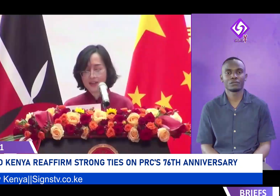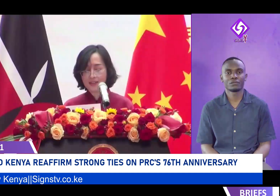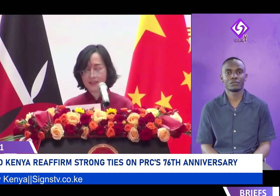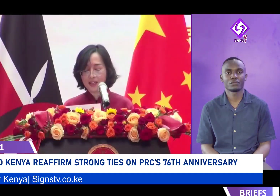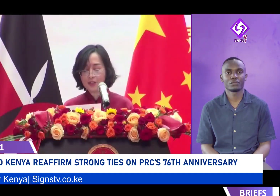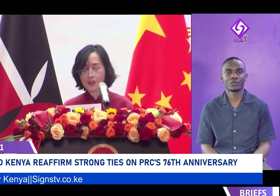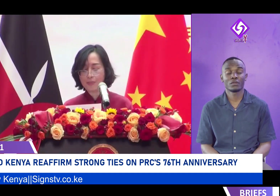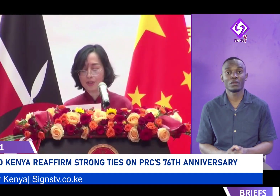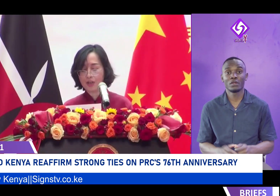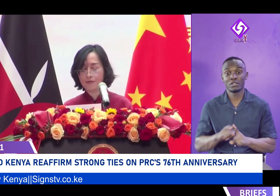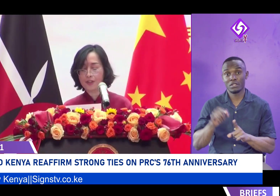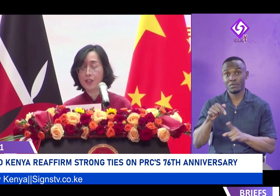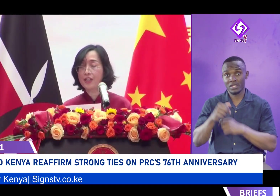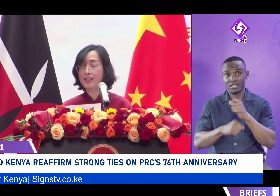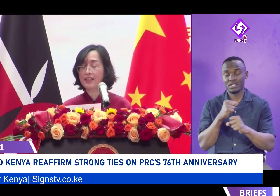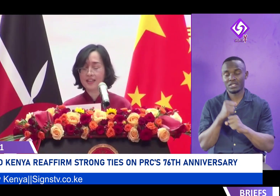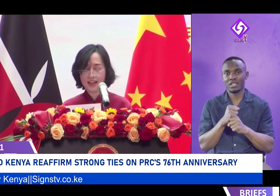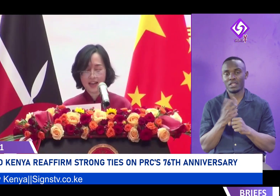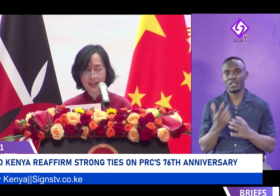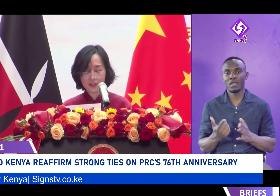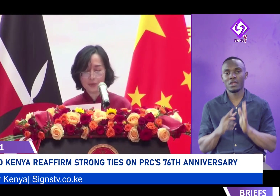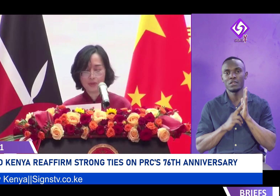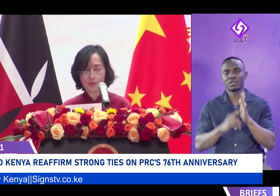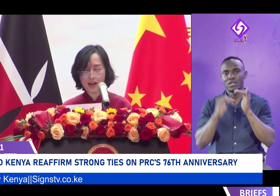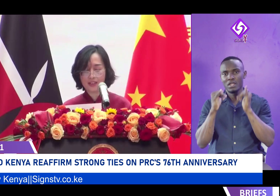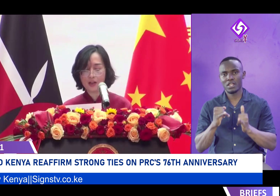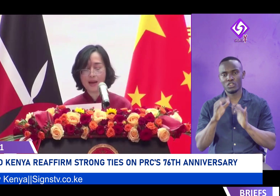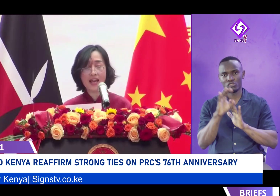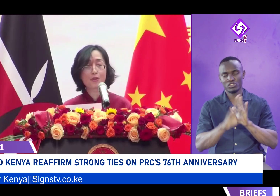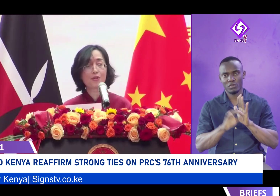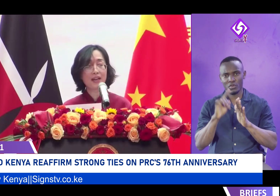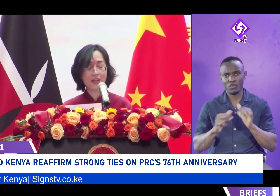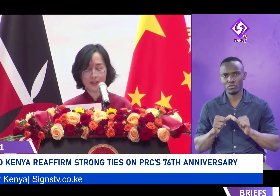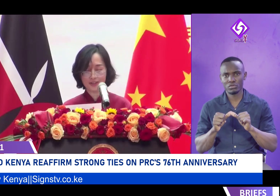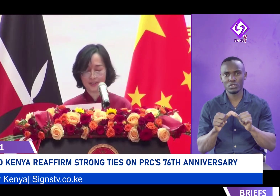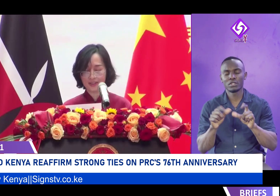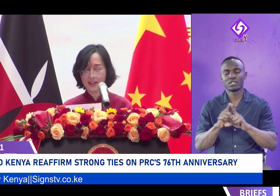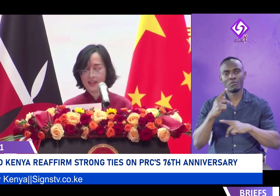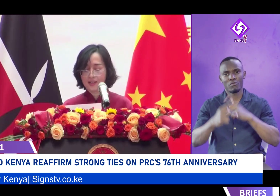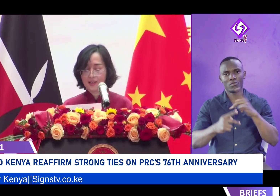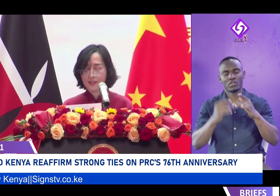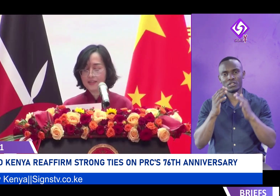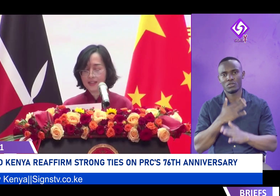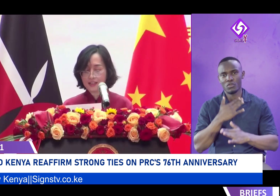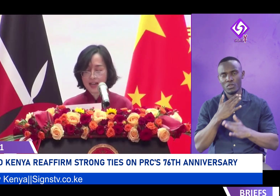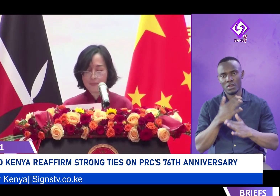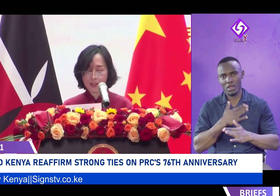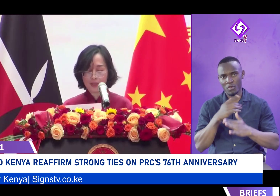Marks a new chapter of continuity and new progress in our bilateral relations. Since the establishment